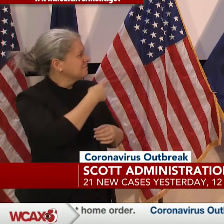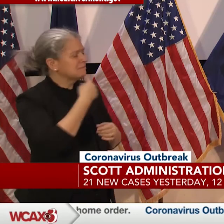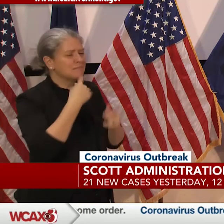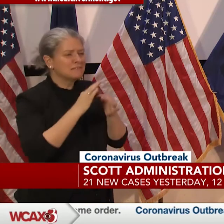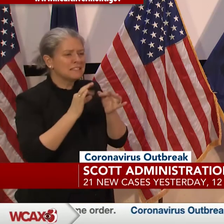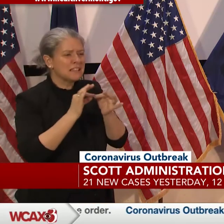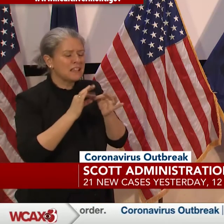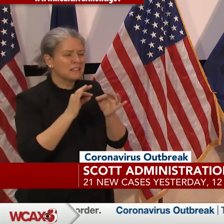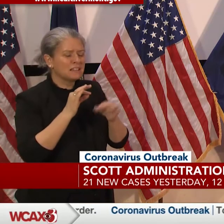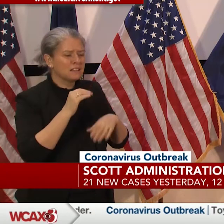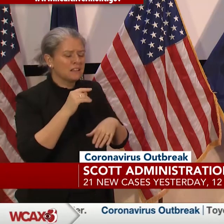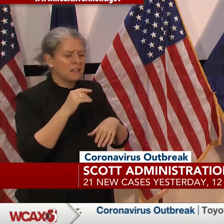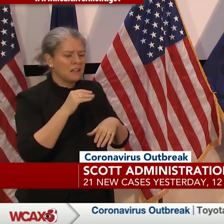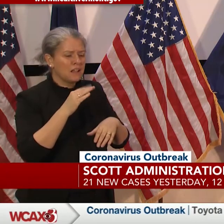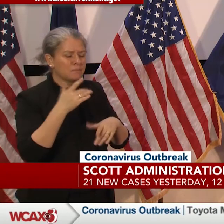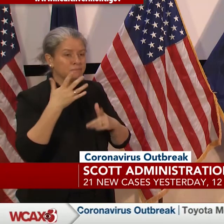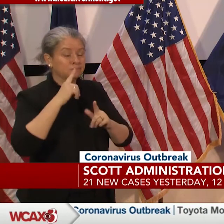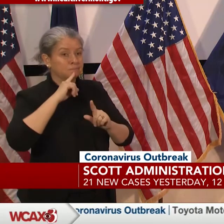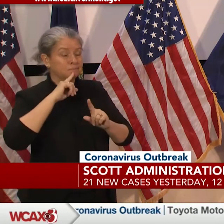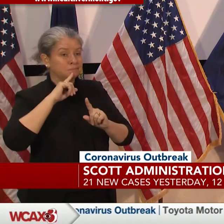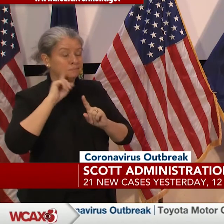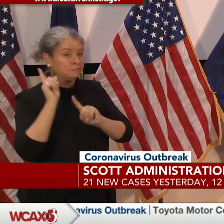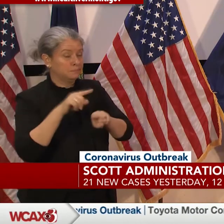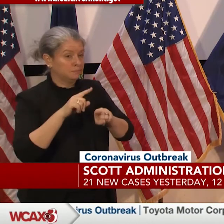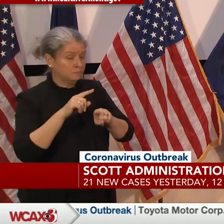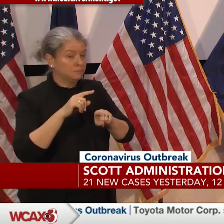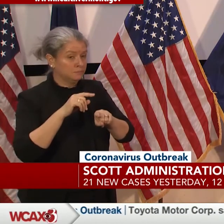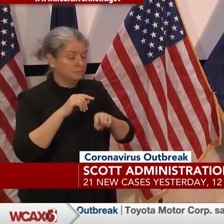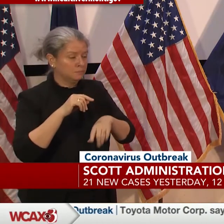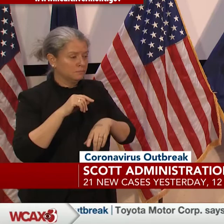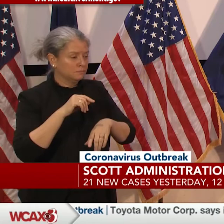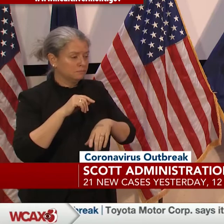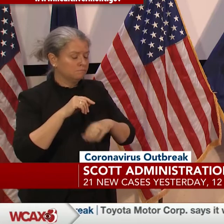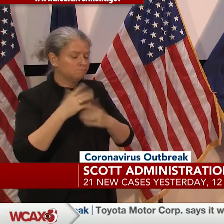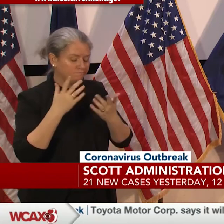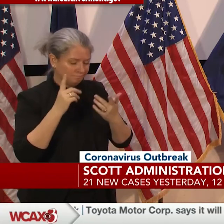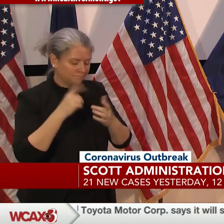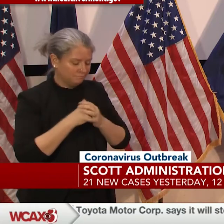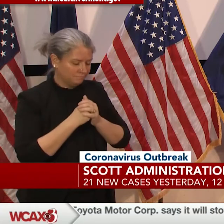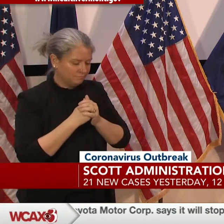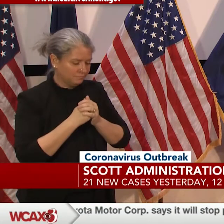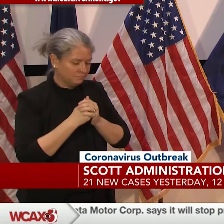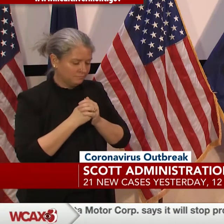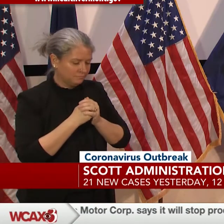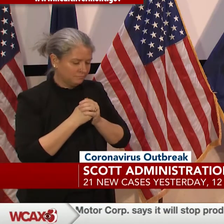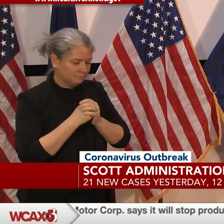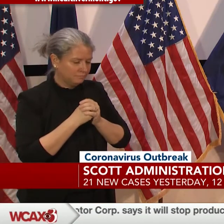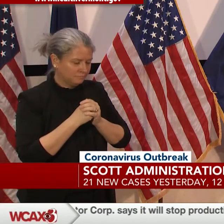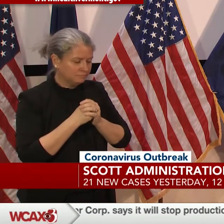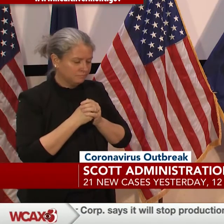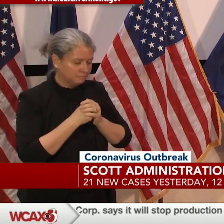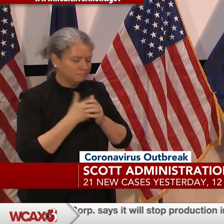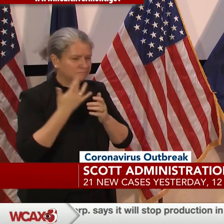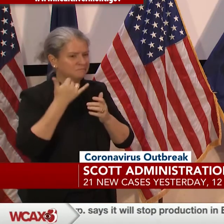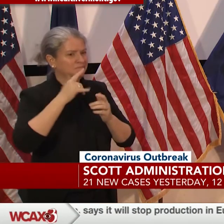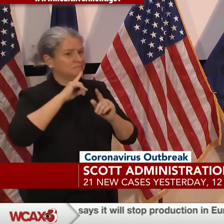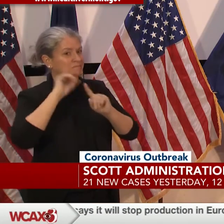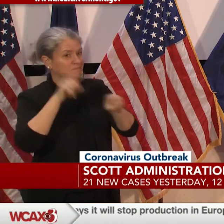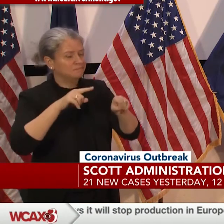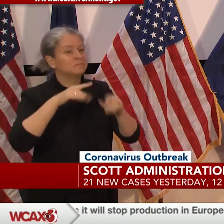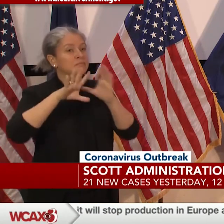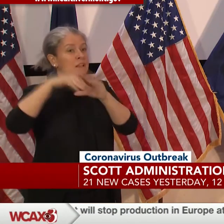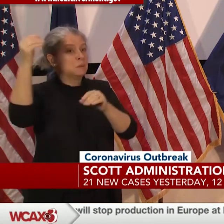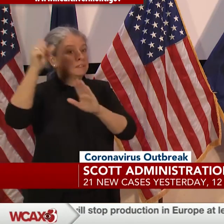the mandate that your order requires residents and non-residents coming